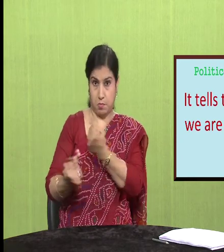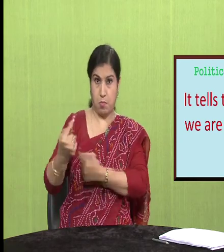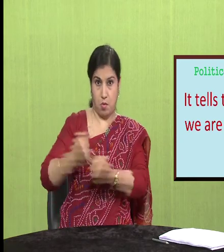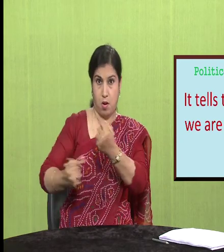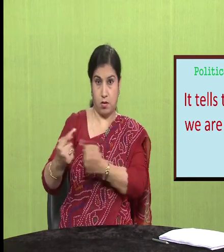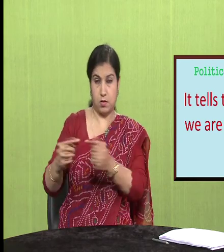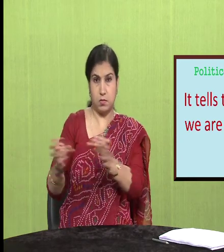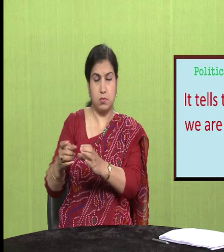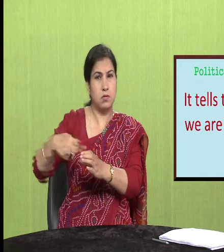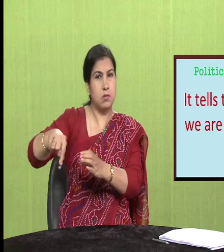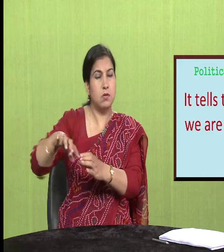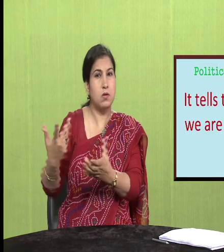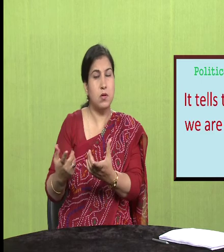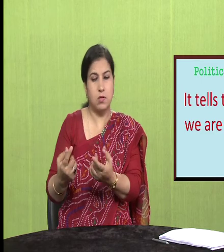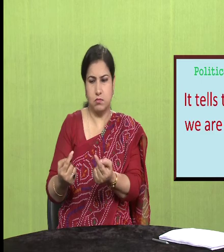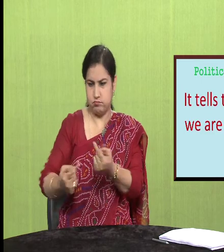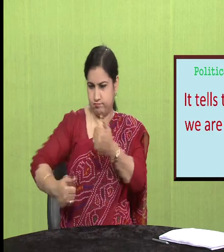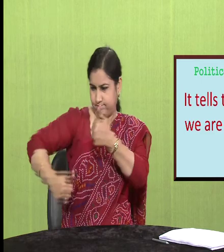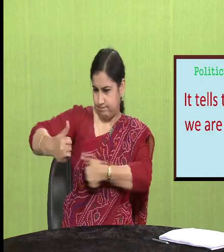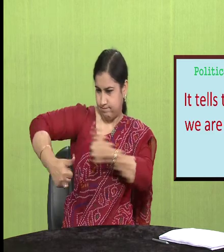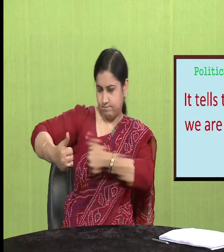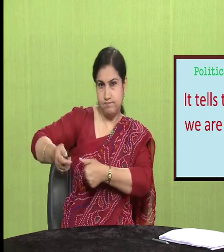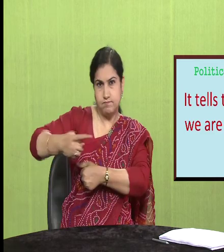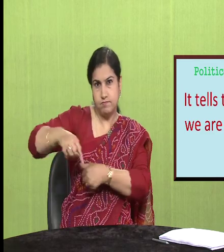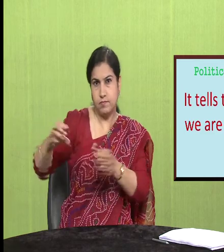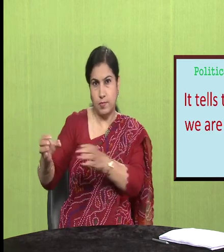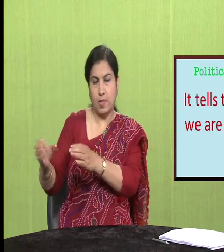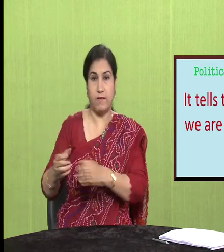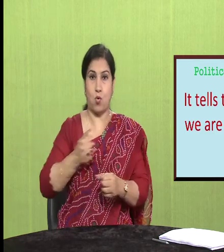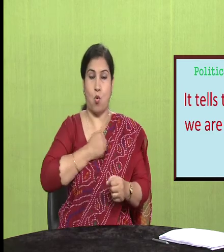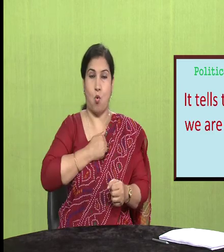with the system of politics in our country.